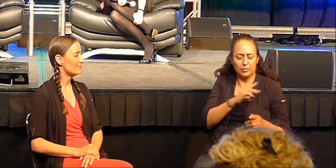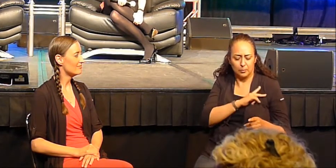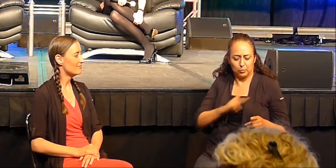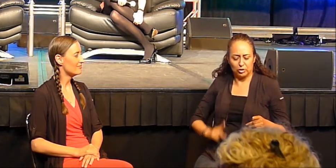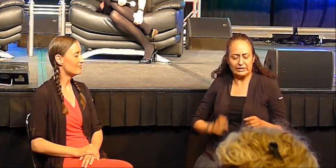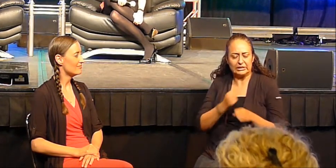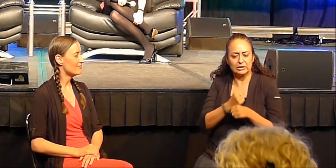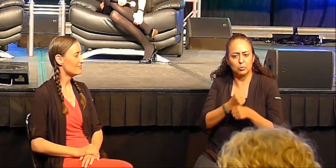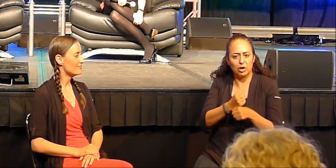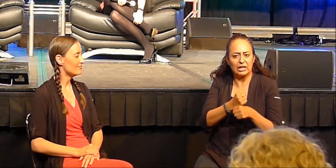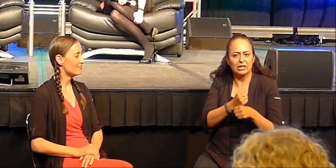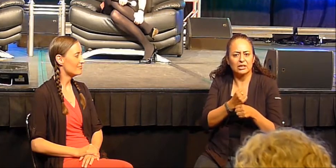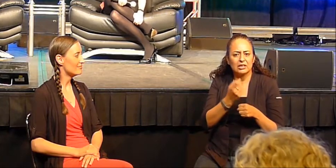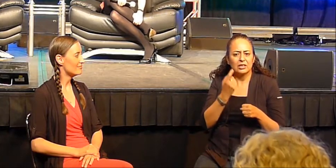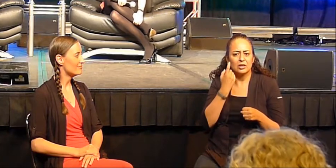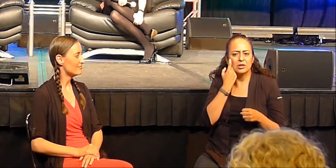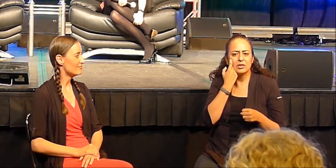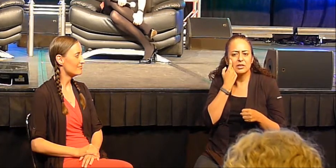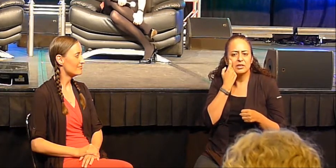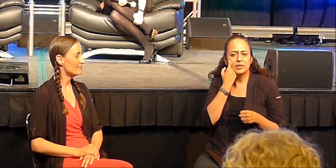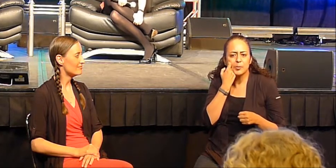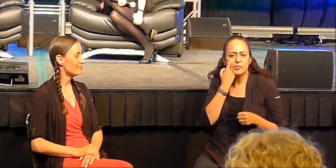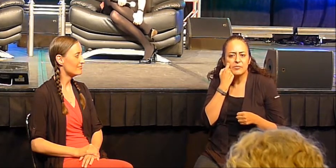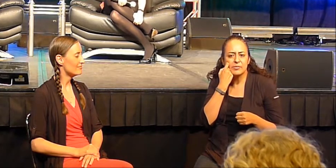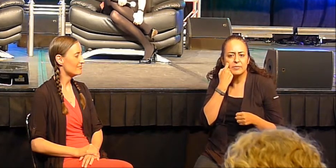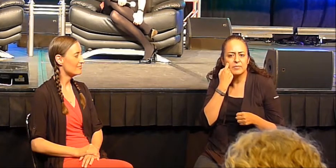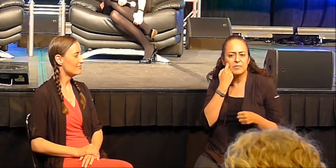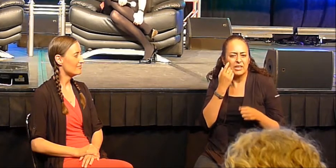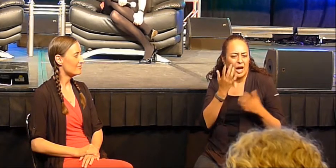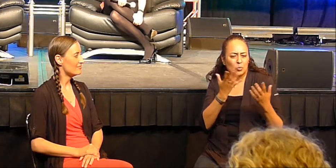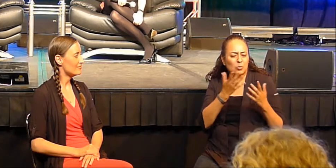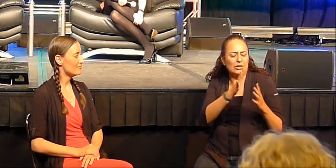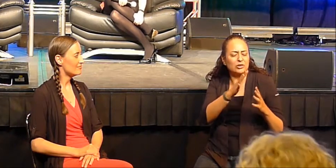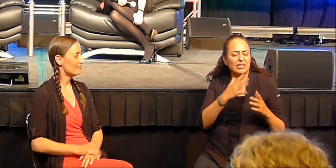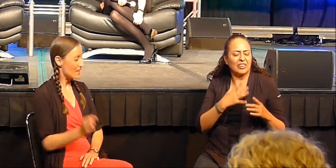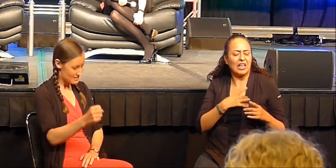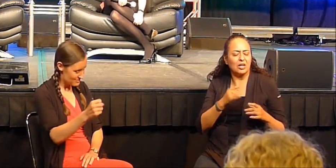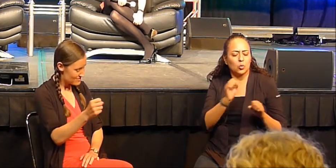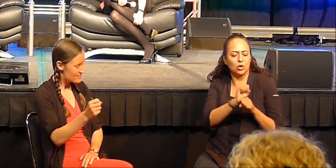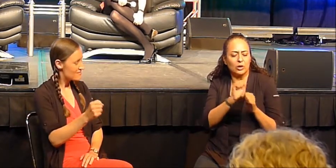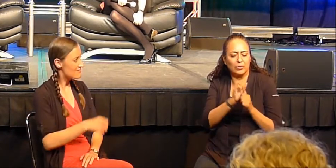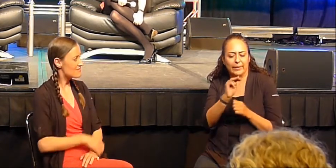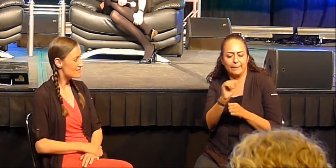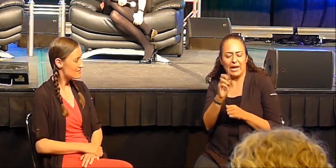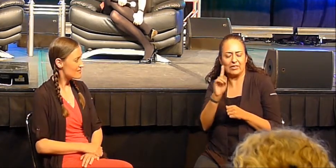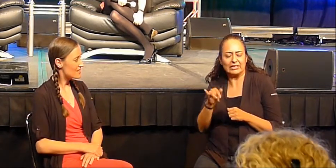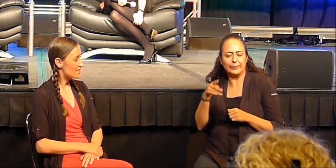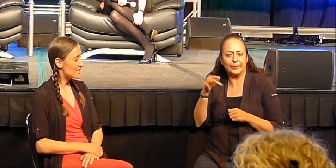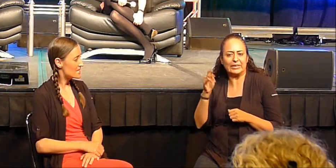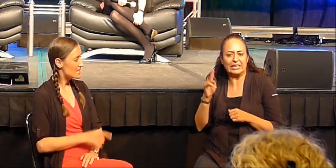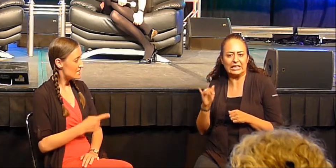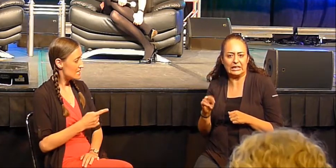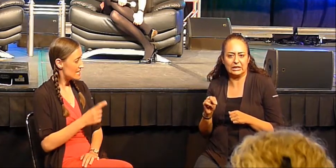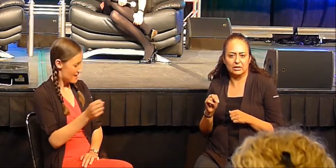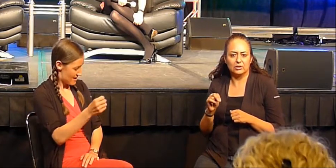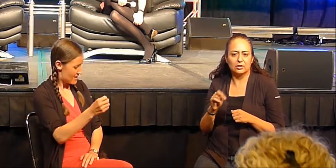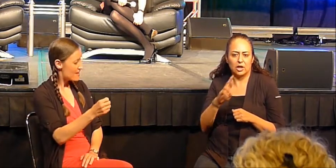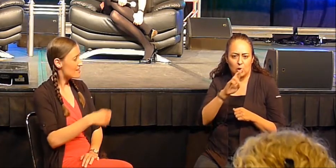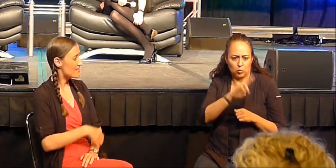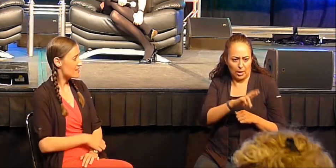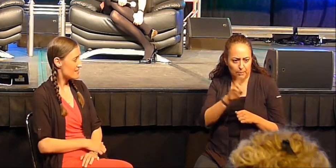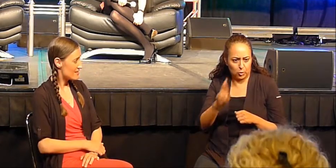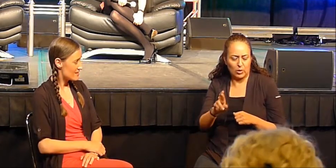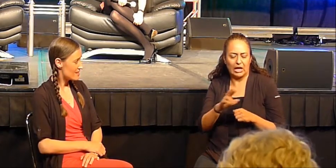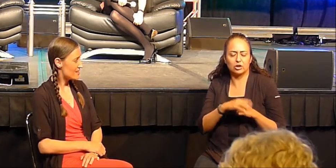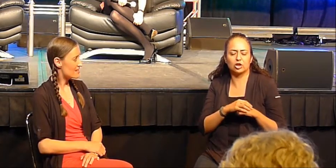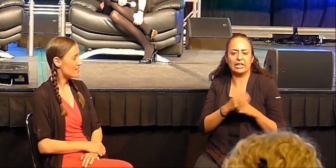Mandy Patinkin again. Yes. And you also got to work with Rob Reiner again. Yes. What was it like to come back with people who you built